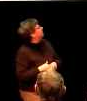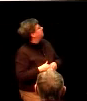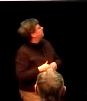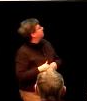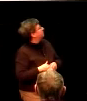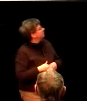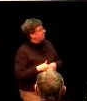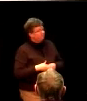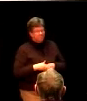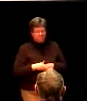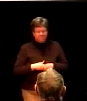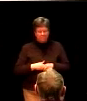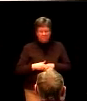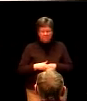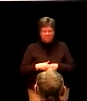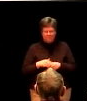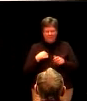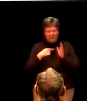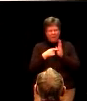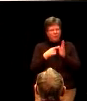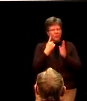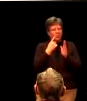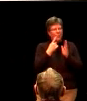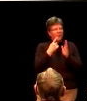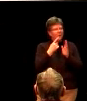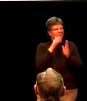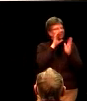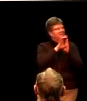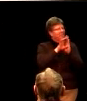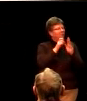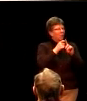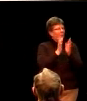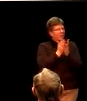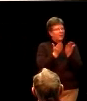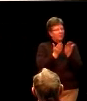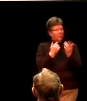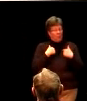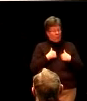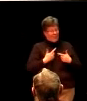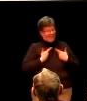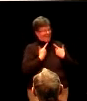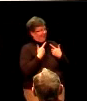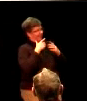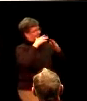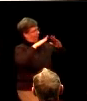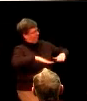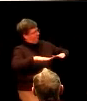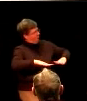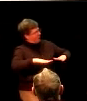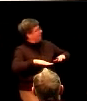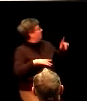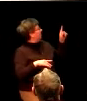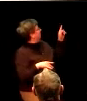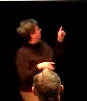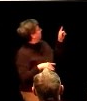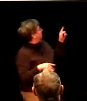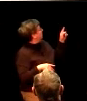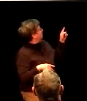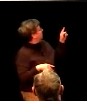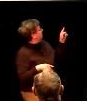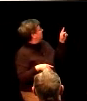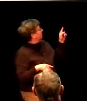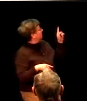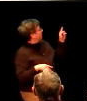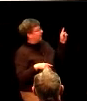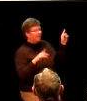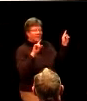And if I show you a diagram from one of these textbooks, we live down here at the very, very bottom. And this is